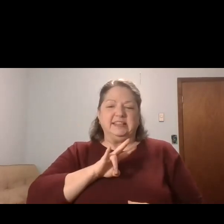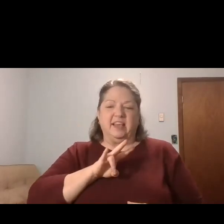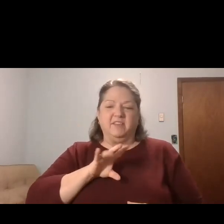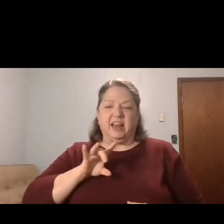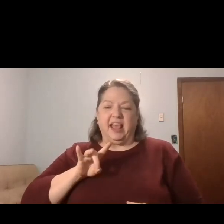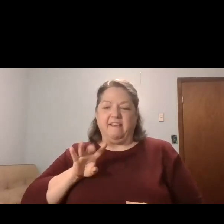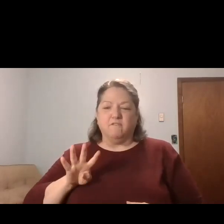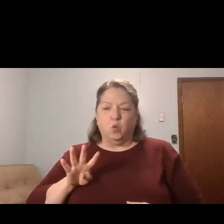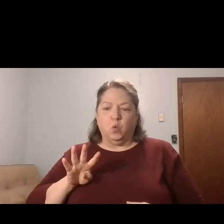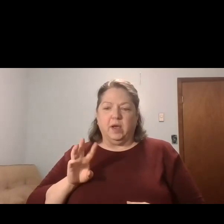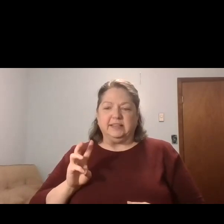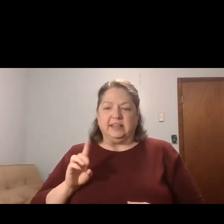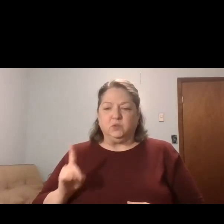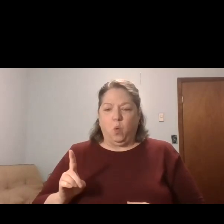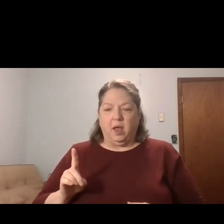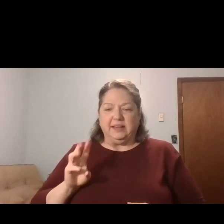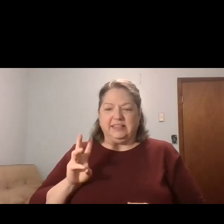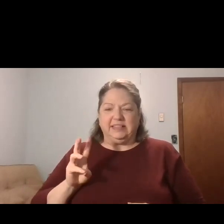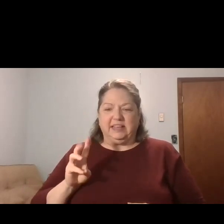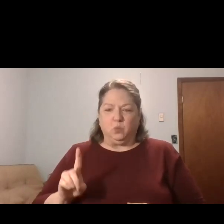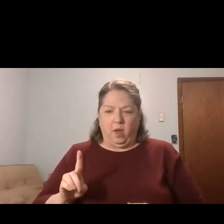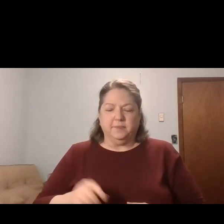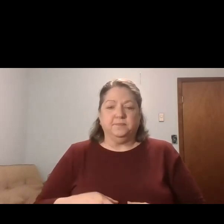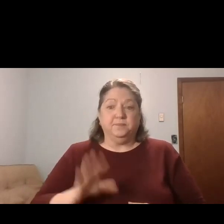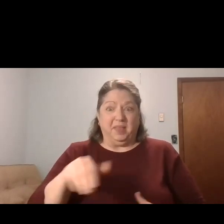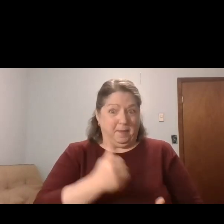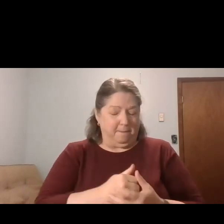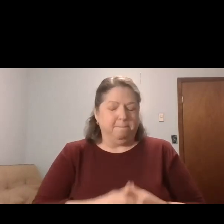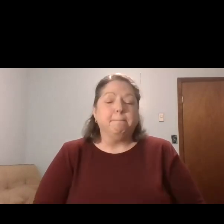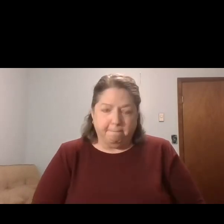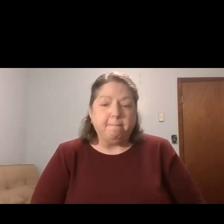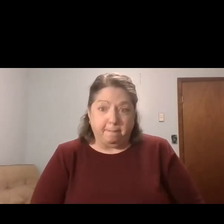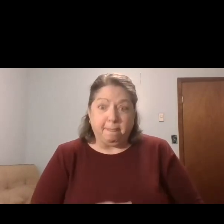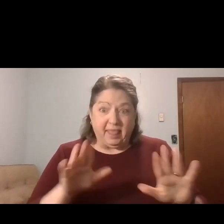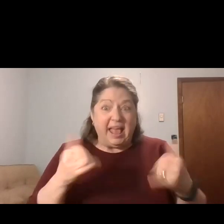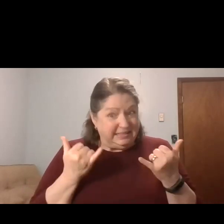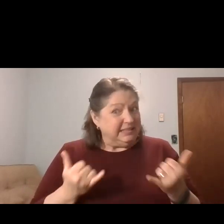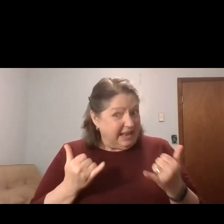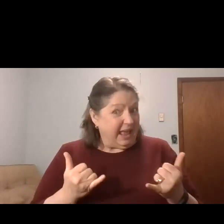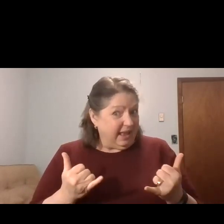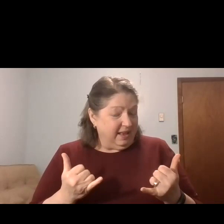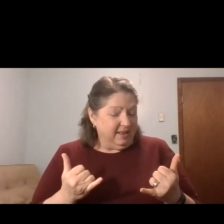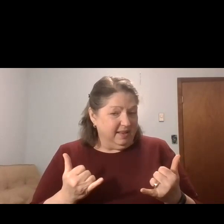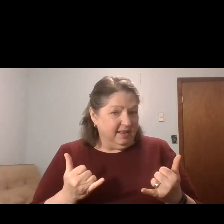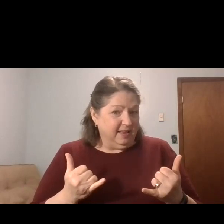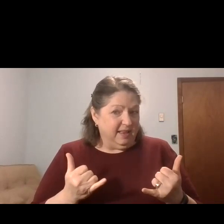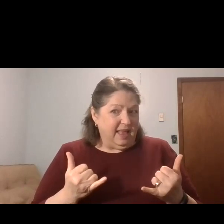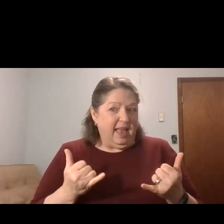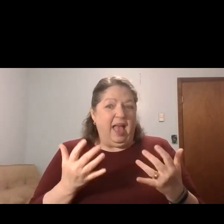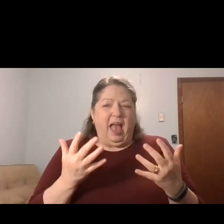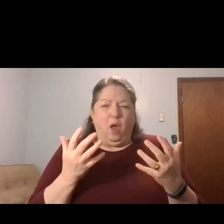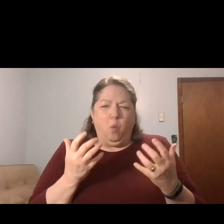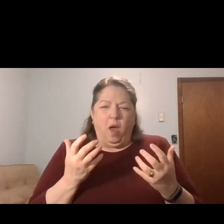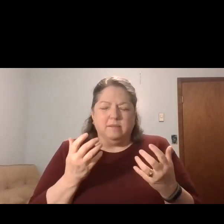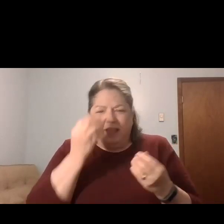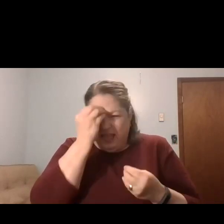784-6161. Amen. I did want to today, I've mentioned to some of you via email that I wanted to have